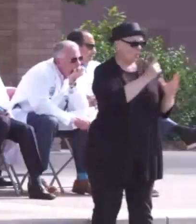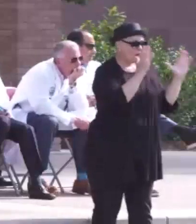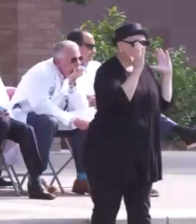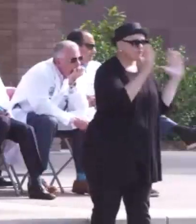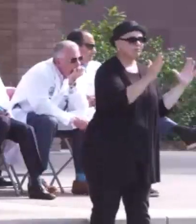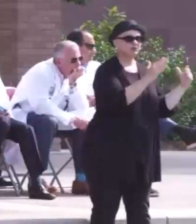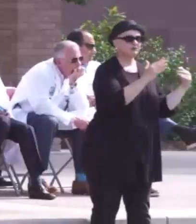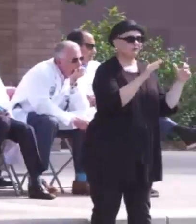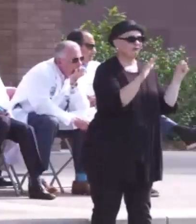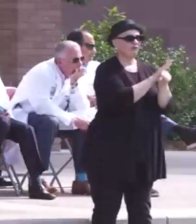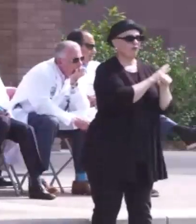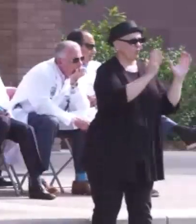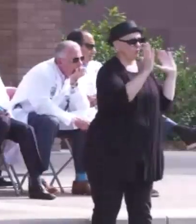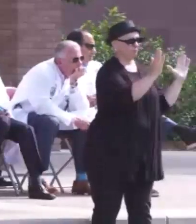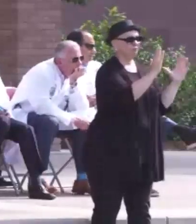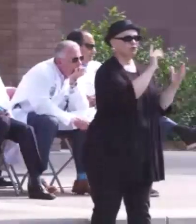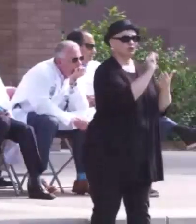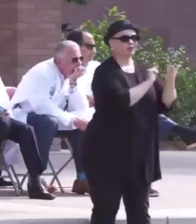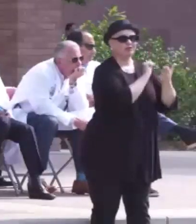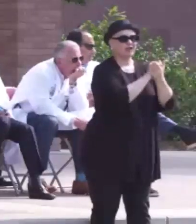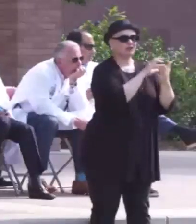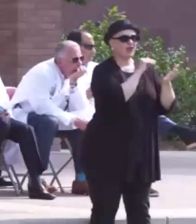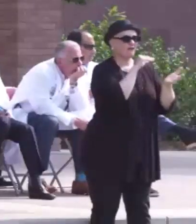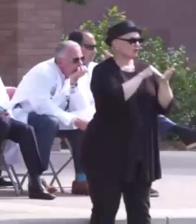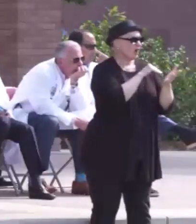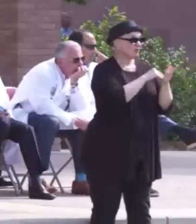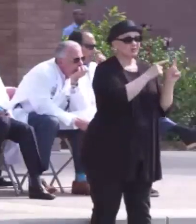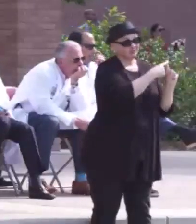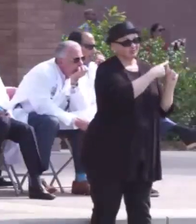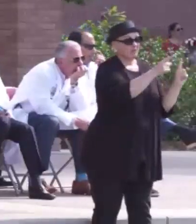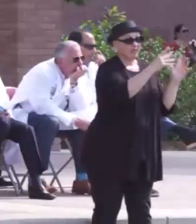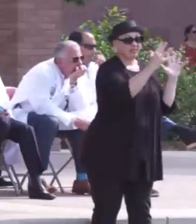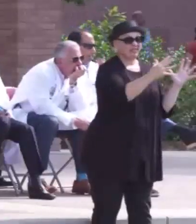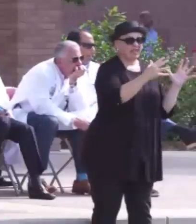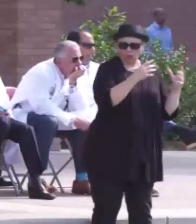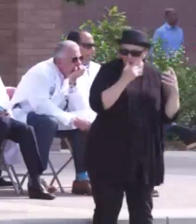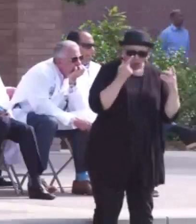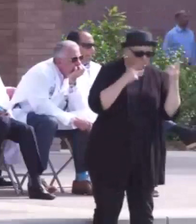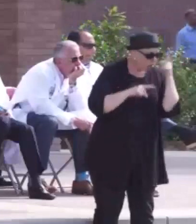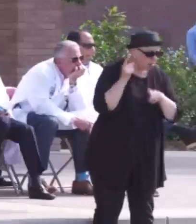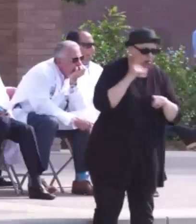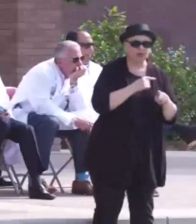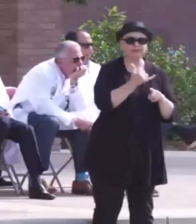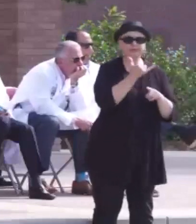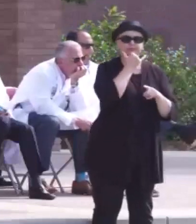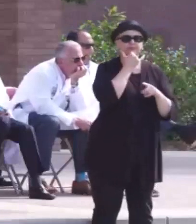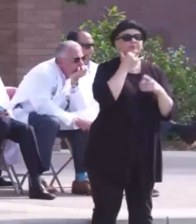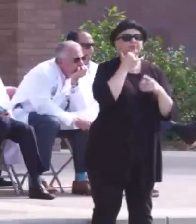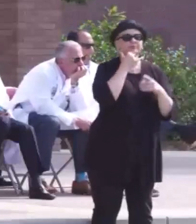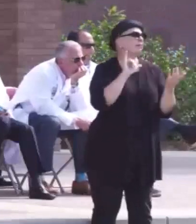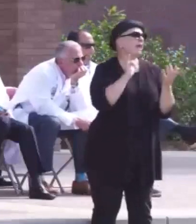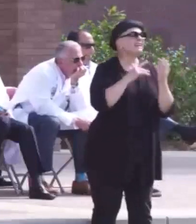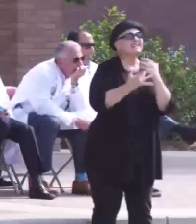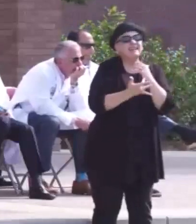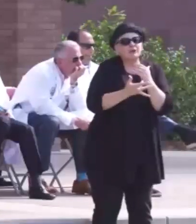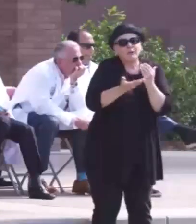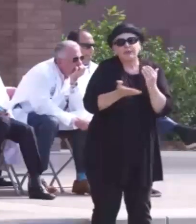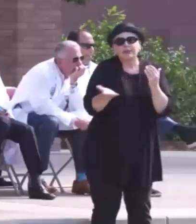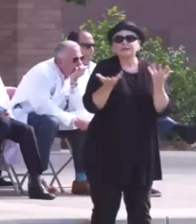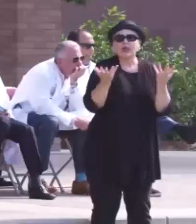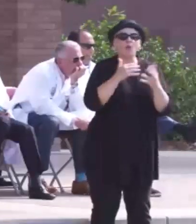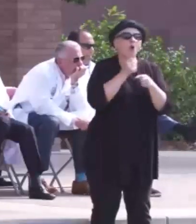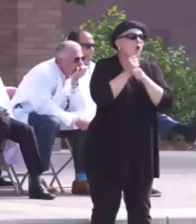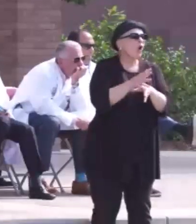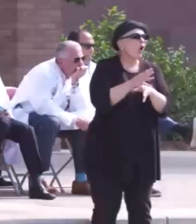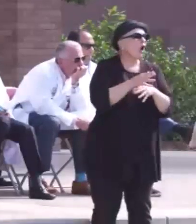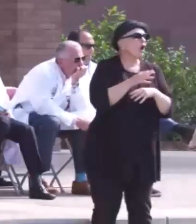doctors has gotten something very wrong, from technical things like what causes ulcers or whether